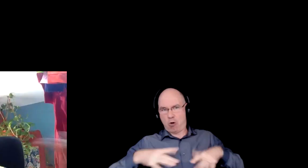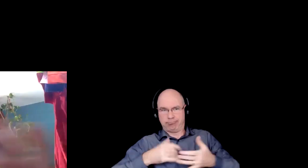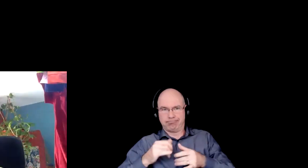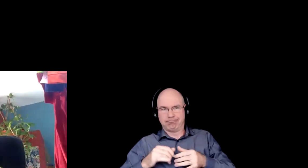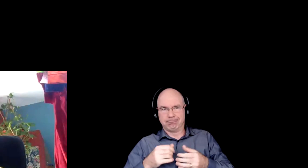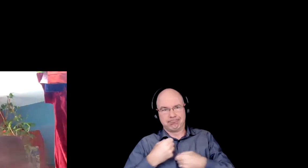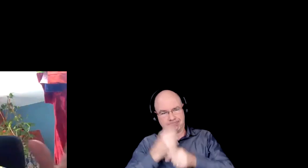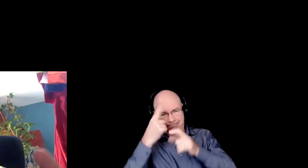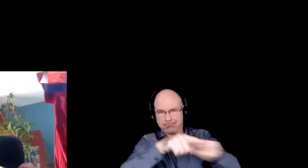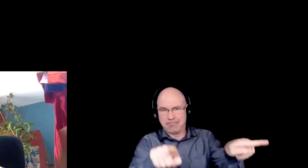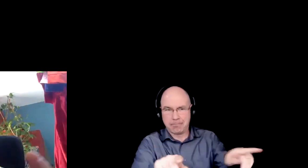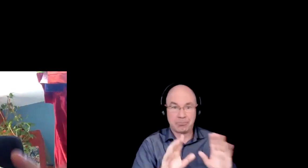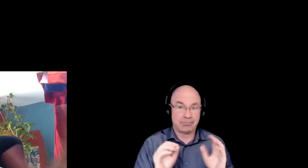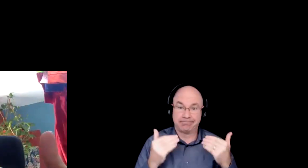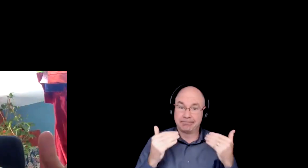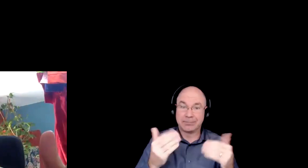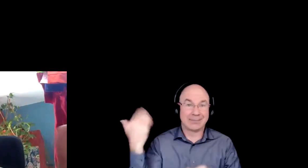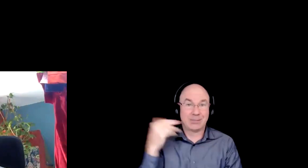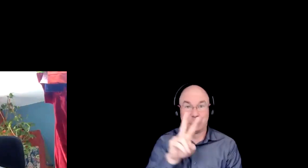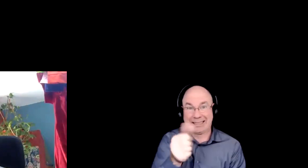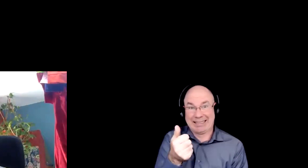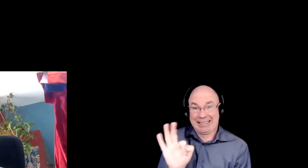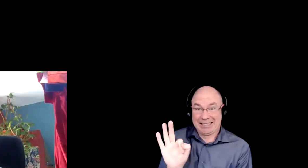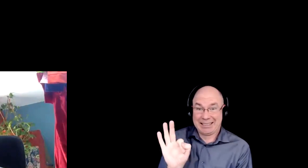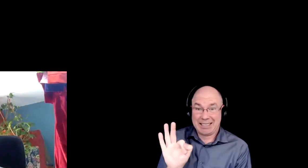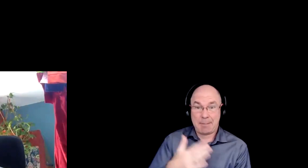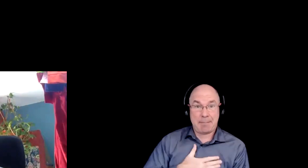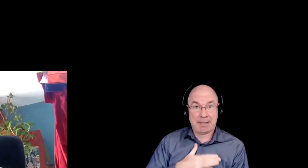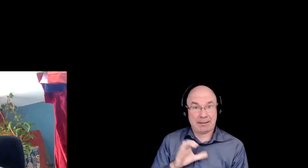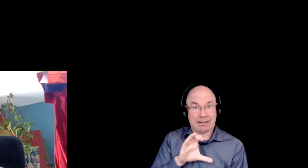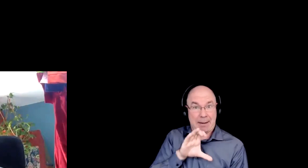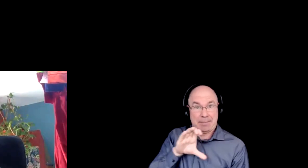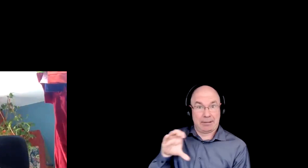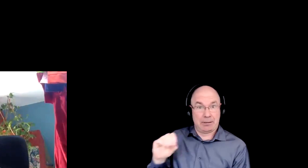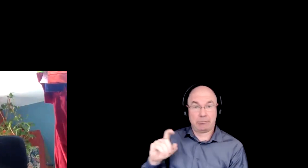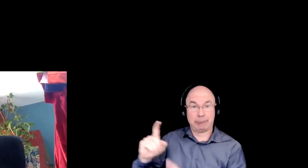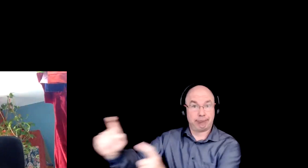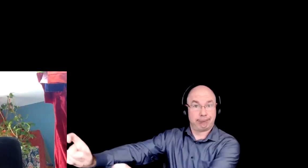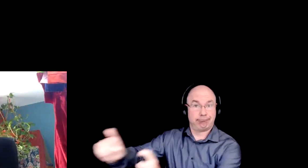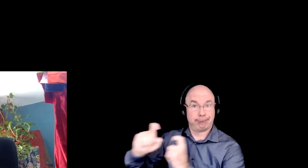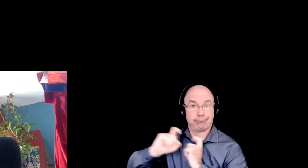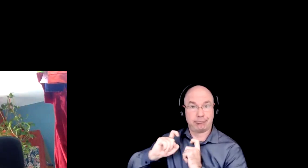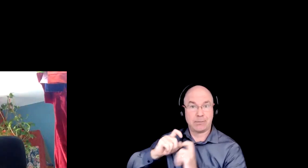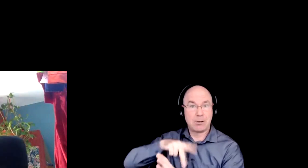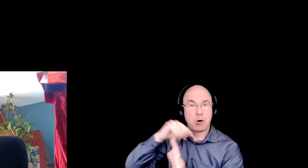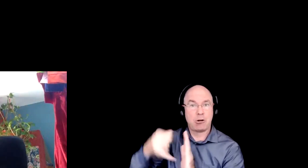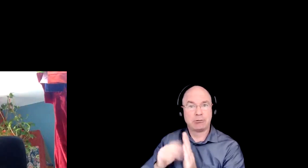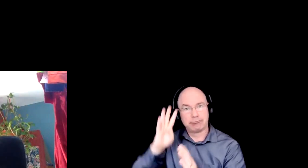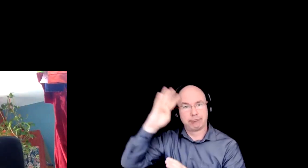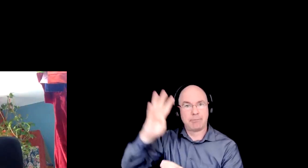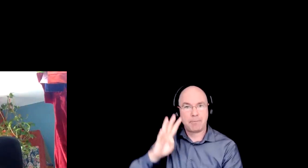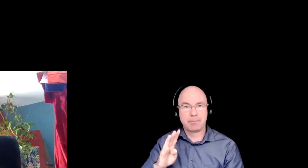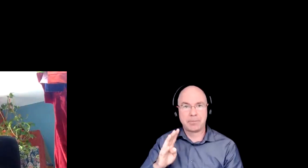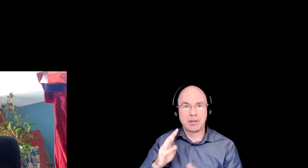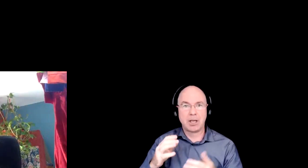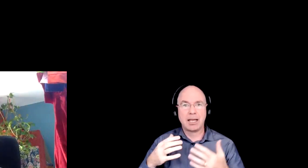So let's jump right in. Back in 2019, my company was awarded the project to develop